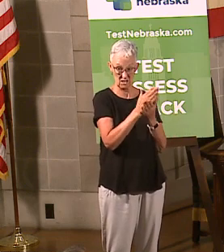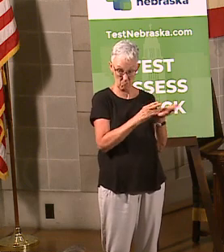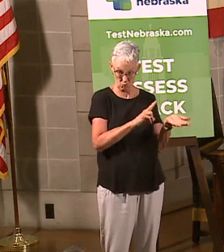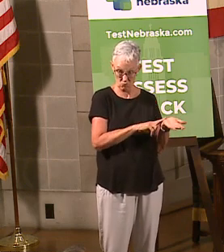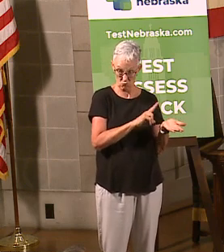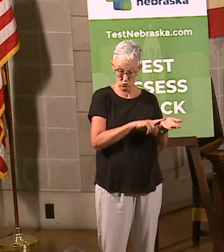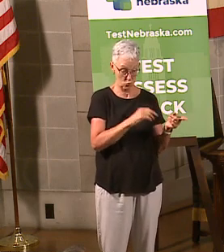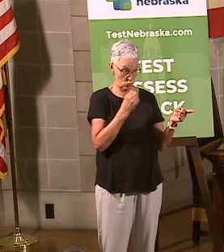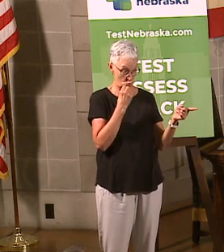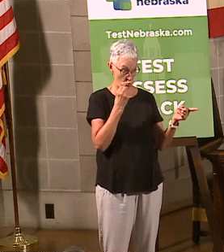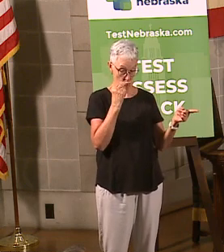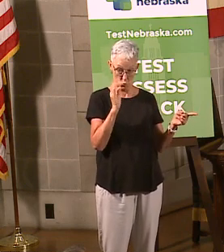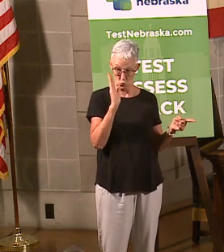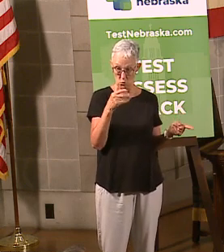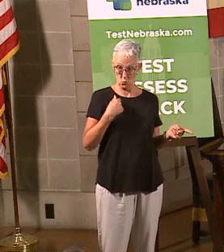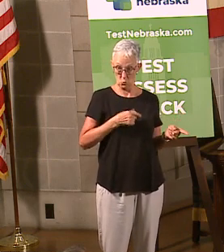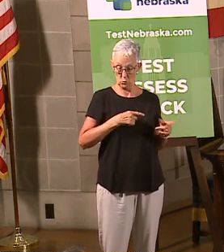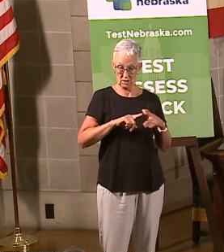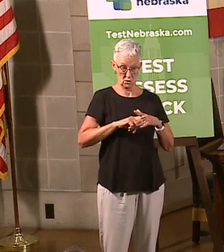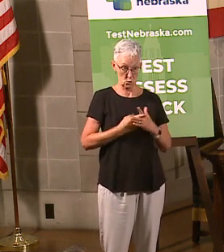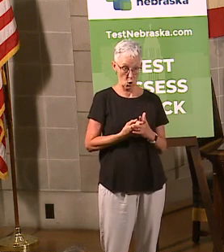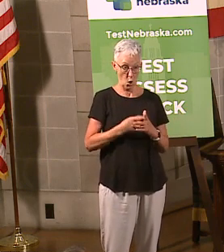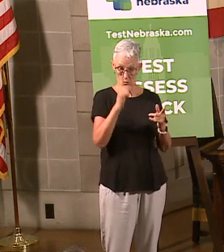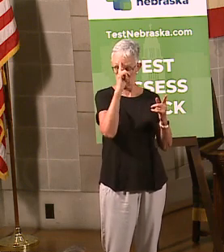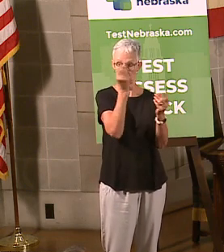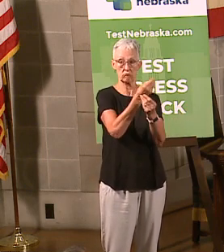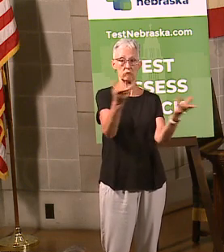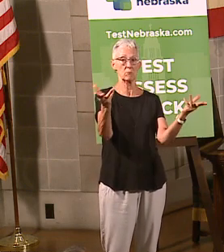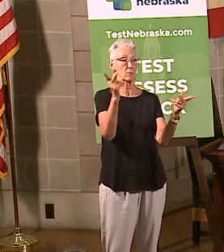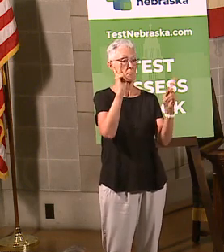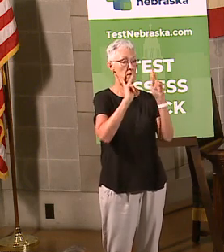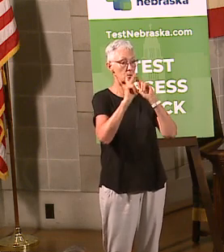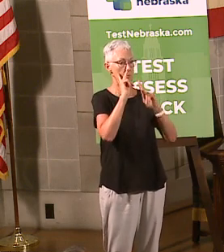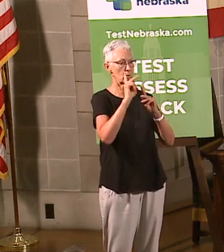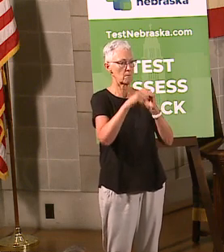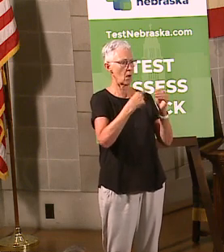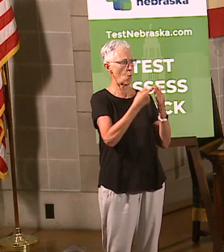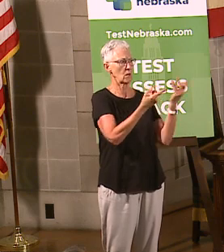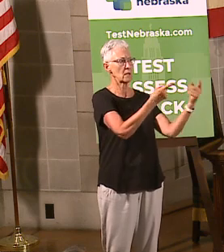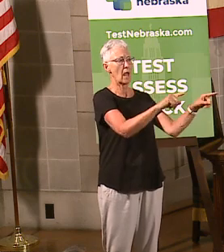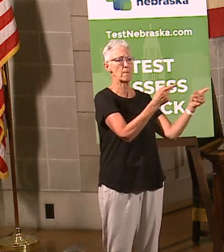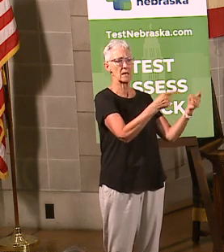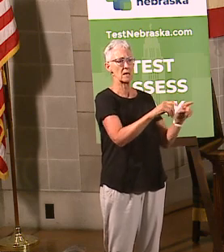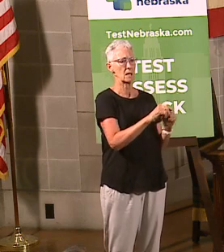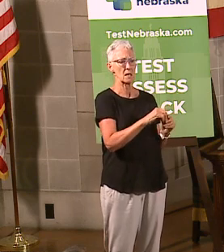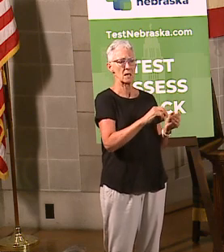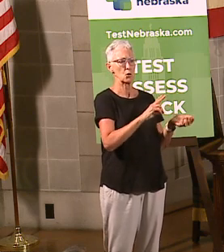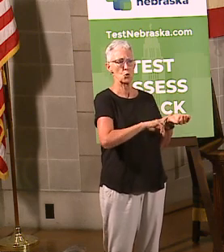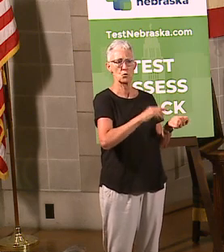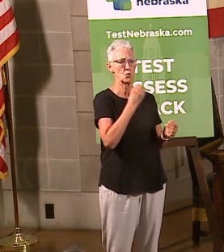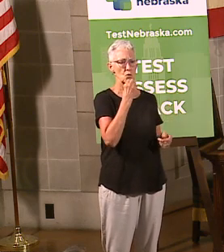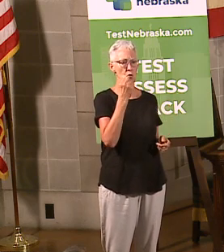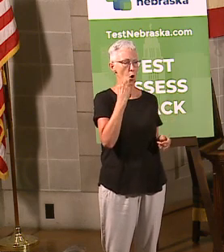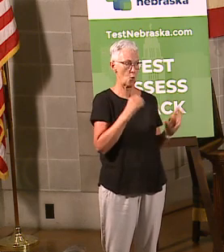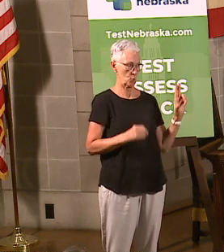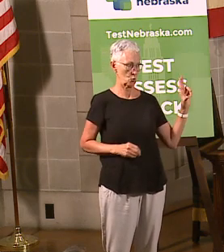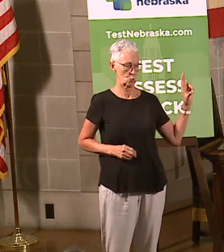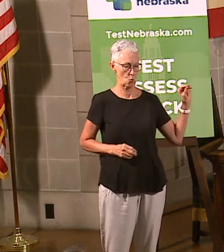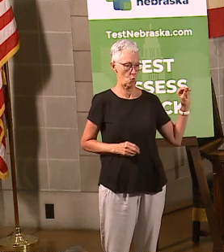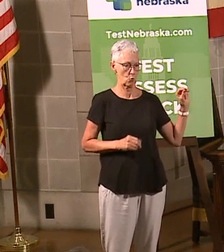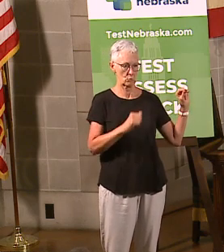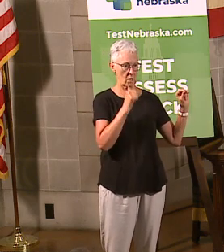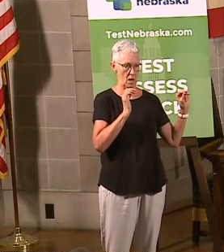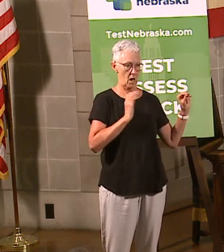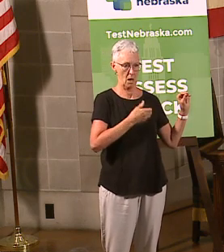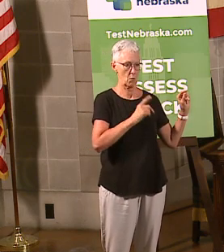start releasing testing information on long-term care facilities, and that is not part of the plan right now. The Dakota County Star says that